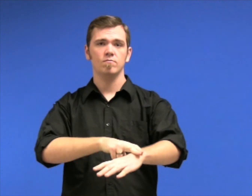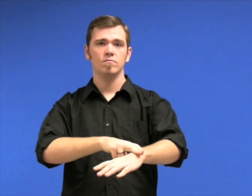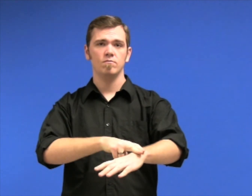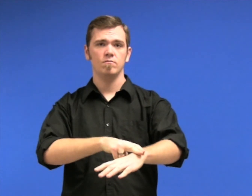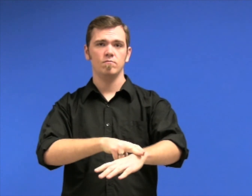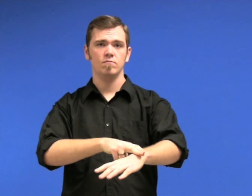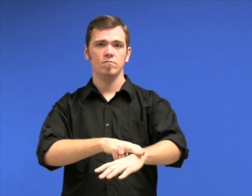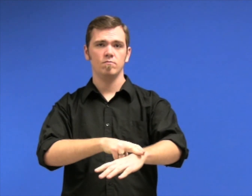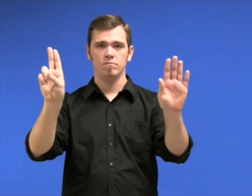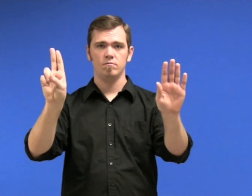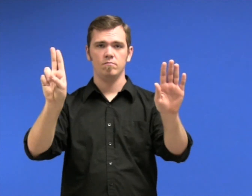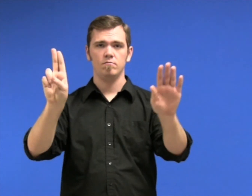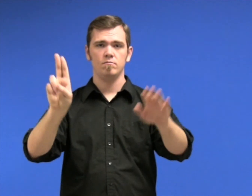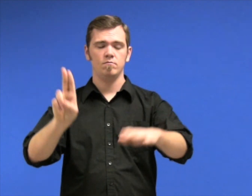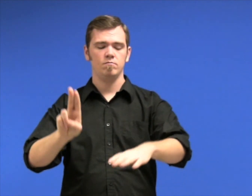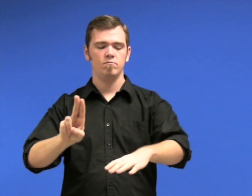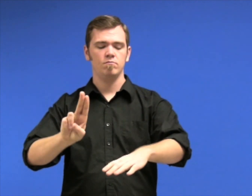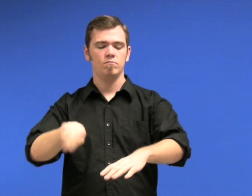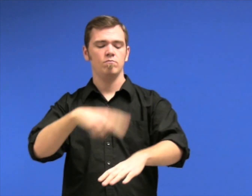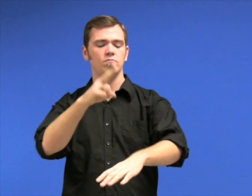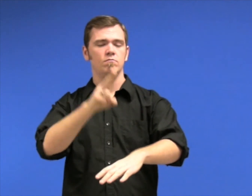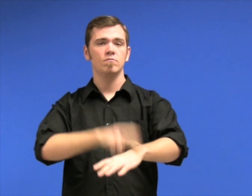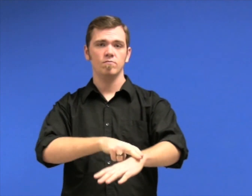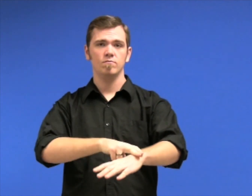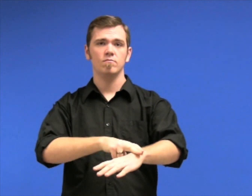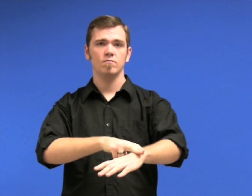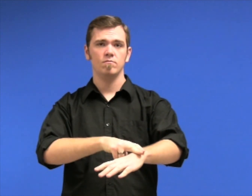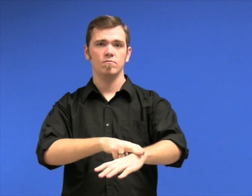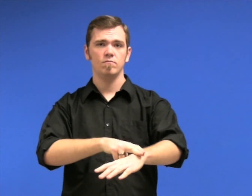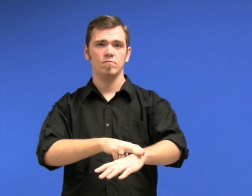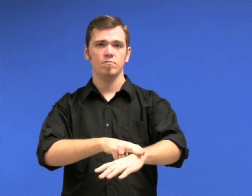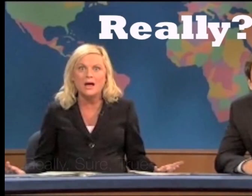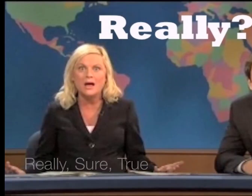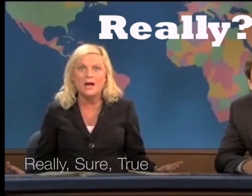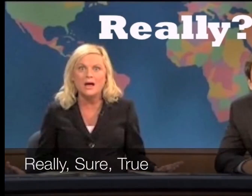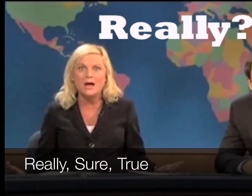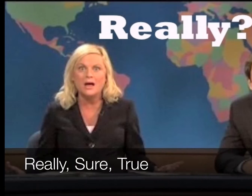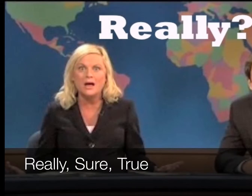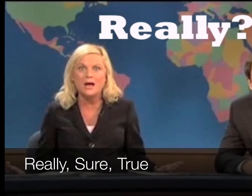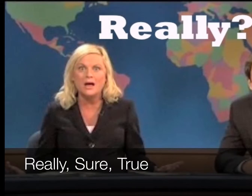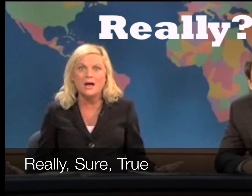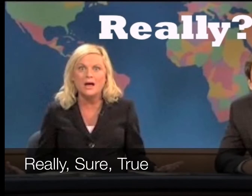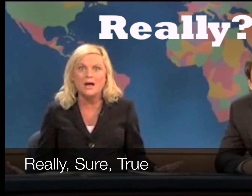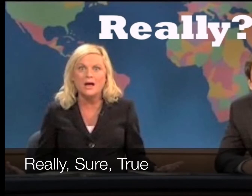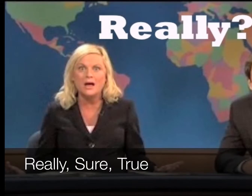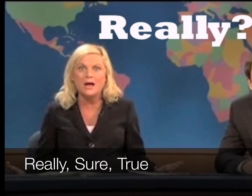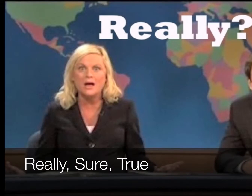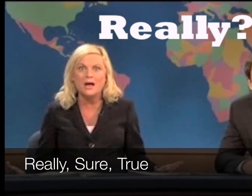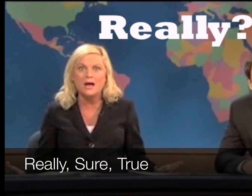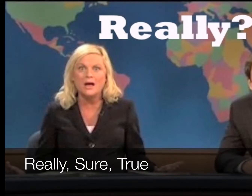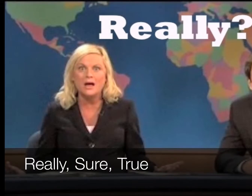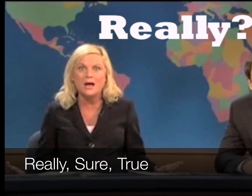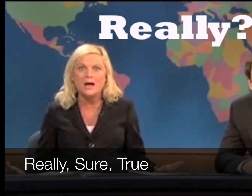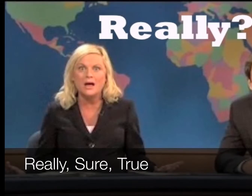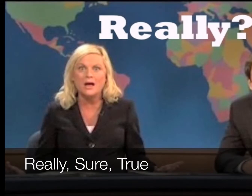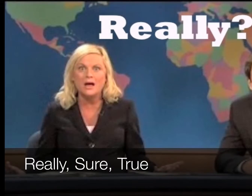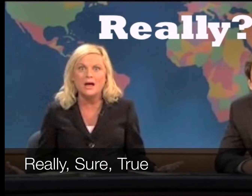or naturally. Of course. Now the sign for really, sure, or